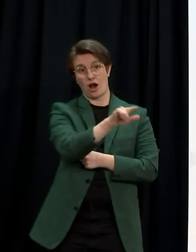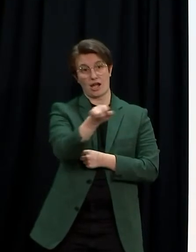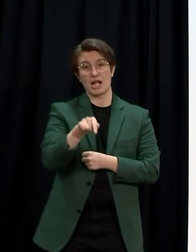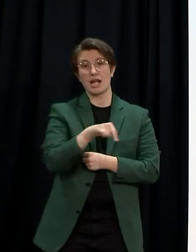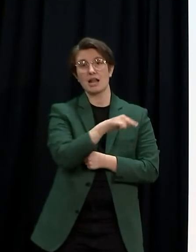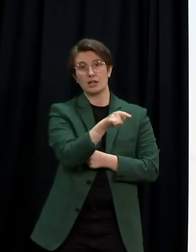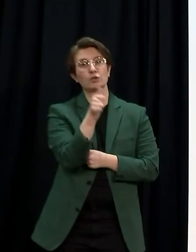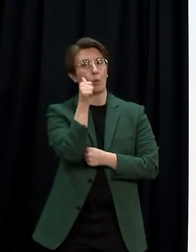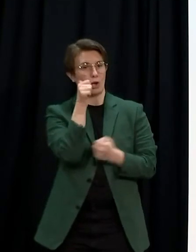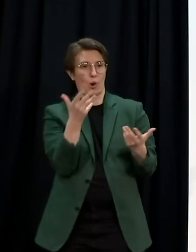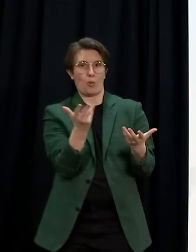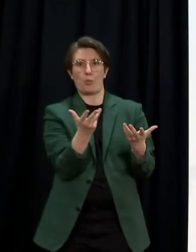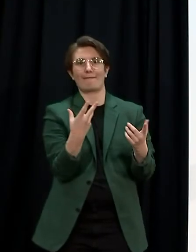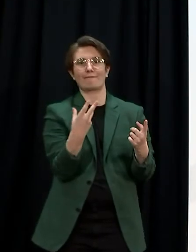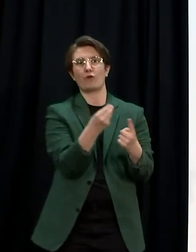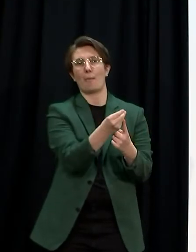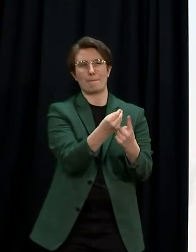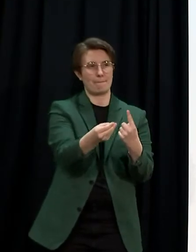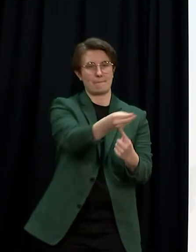of transmission occurred.